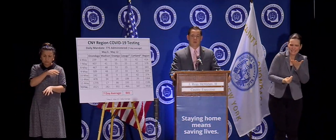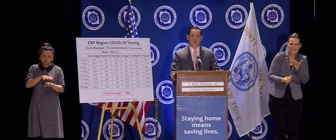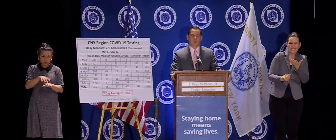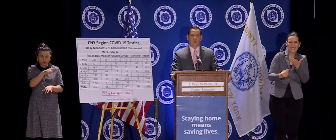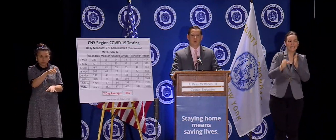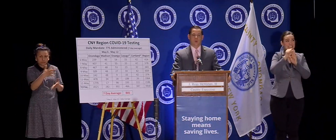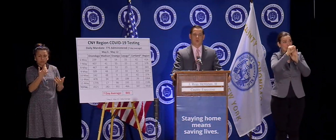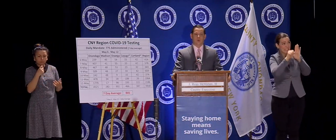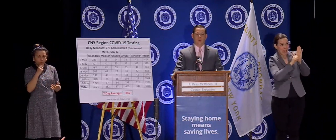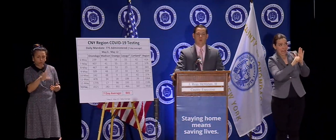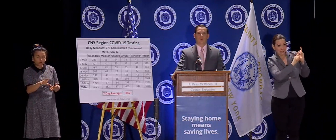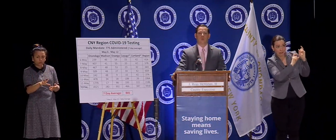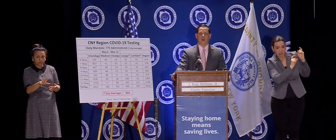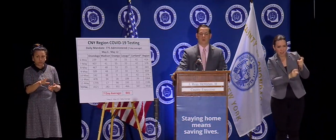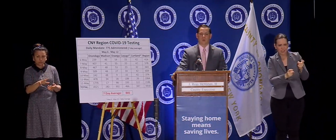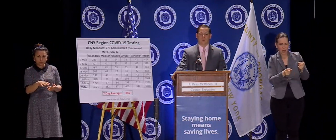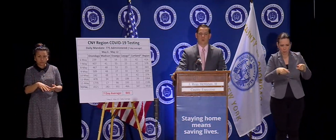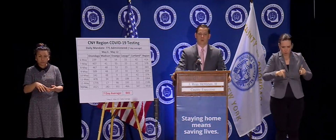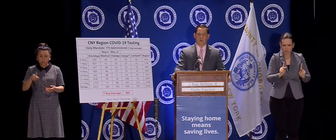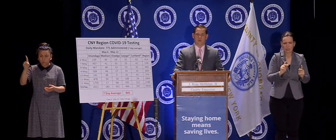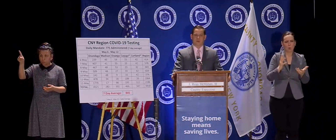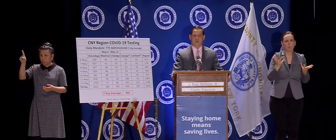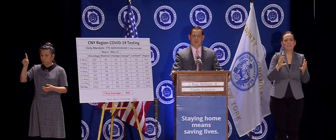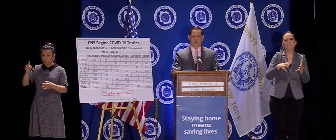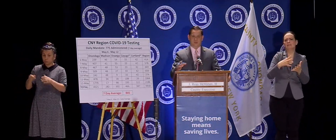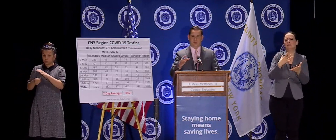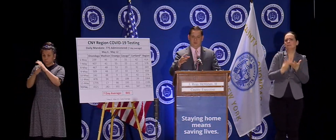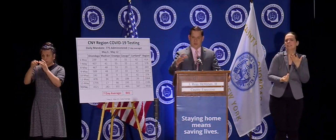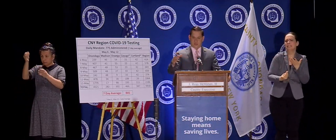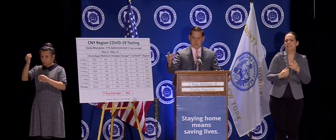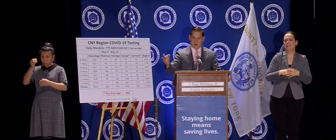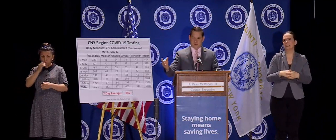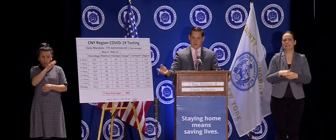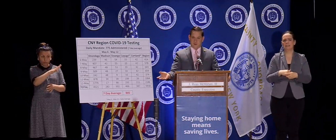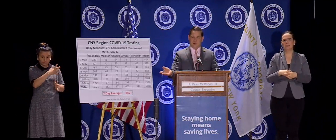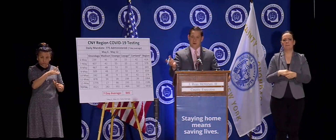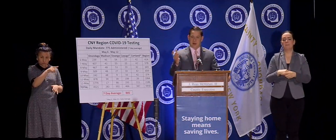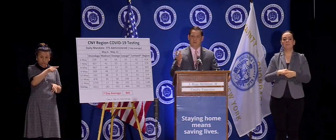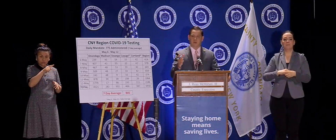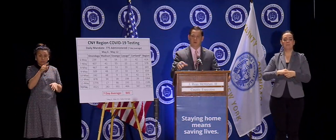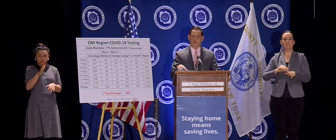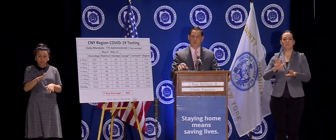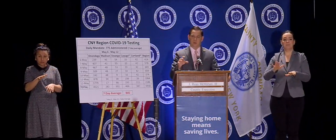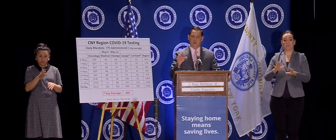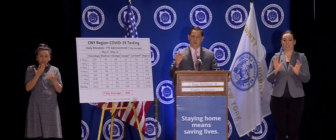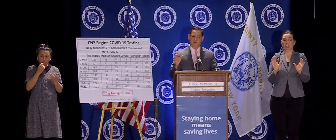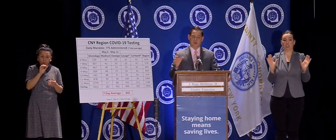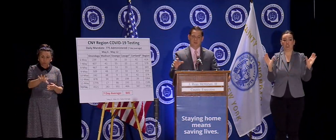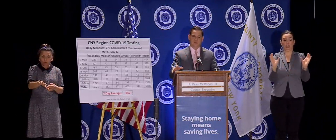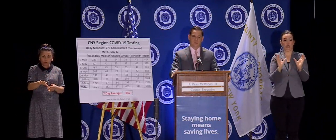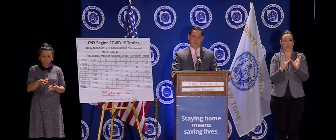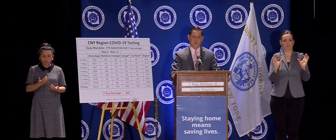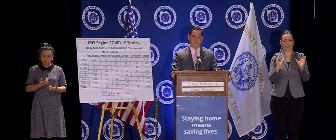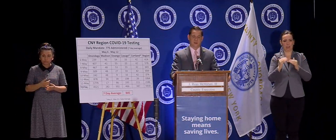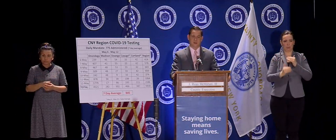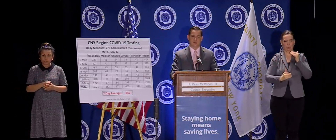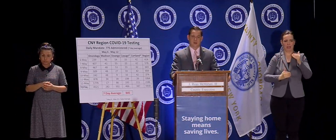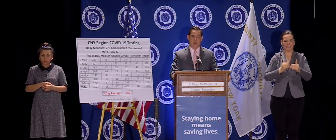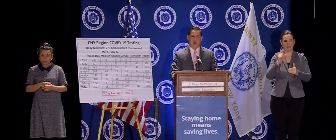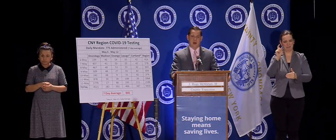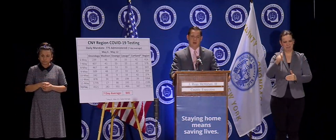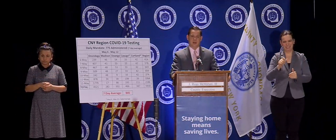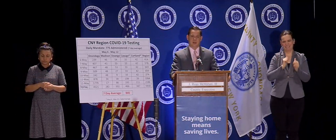your office that would be really important for them to know? Well, we think there's going to be a certification process that they're going to have to go to, a state-driven